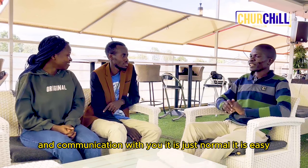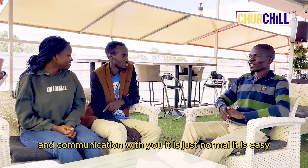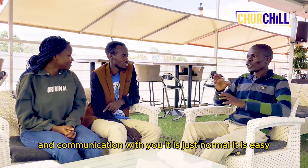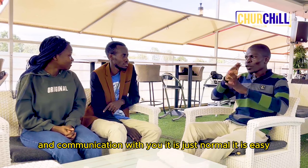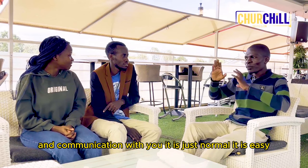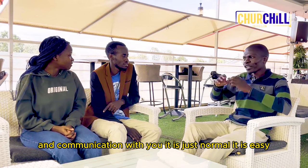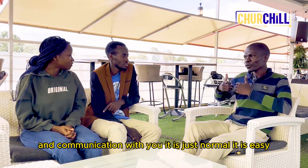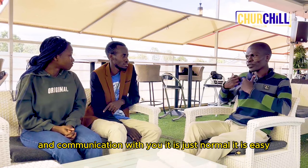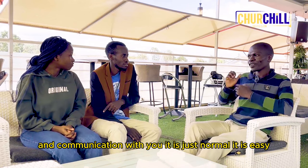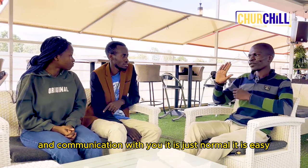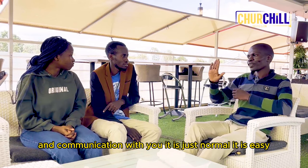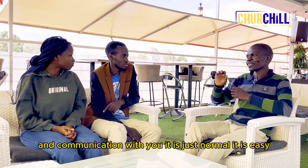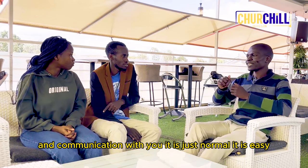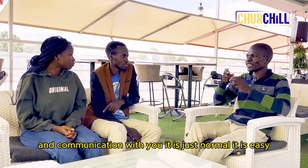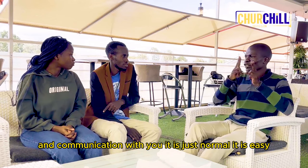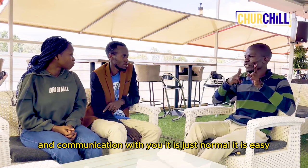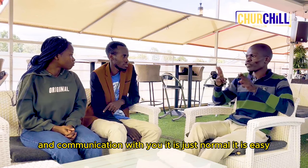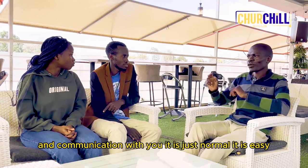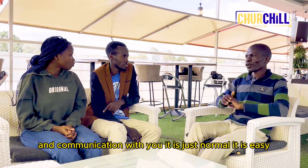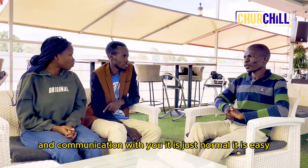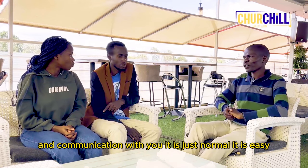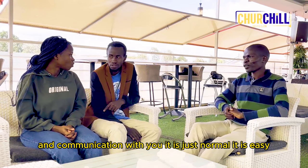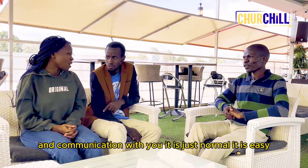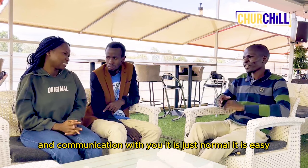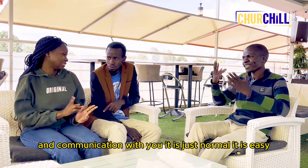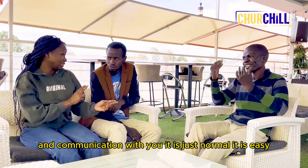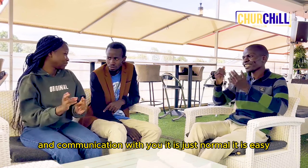And communication with suit at yours, it is just normal. It is easy.